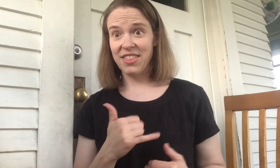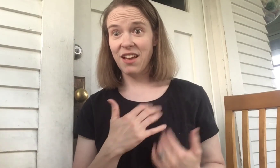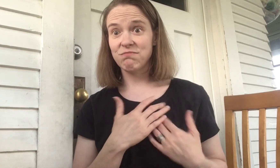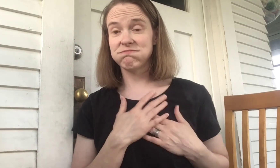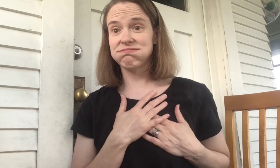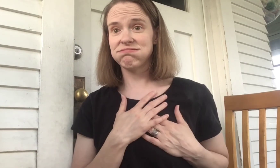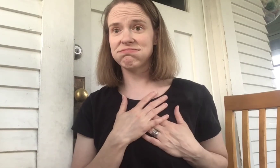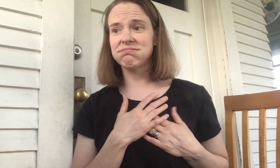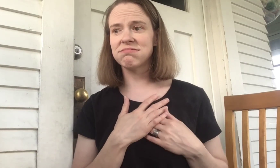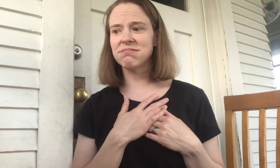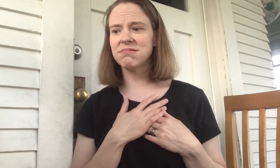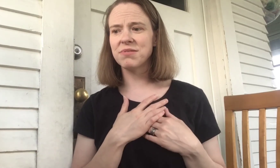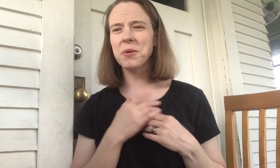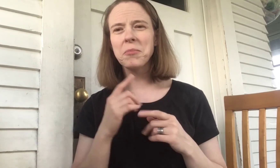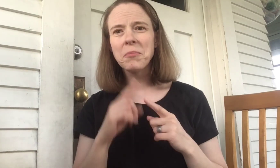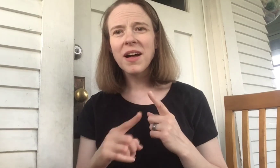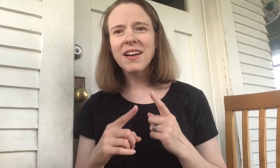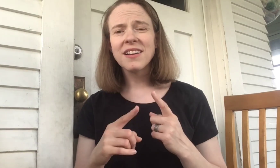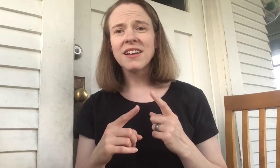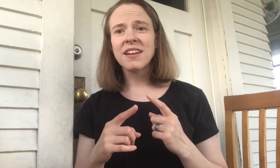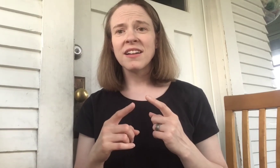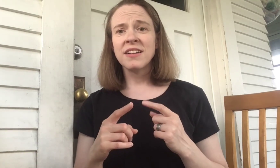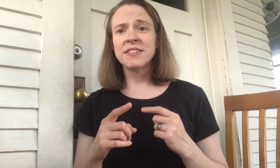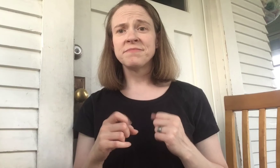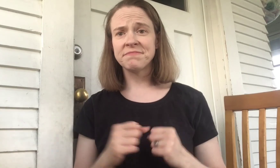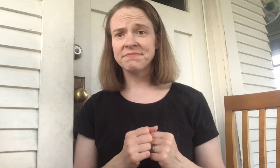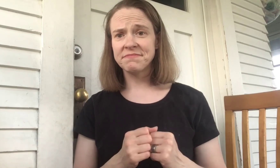like I have, but